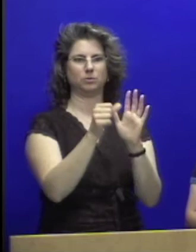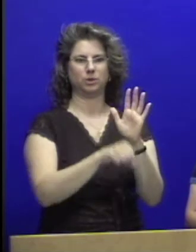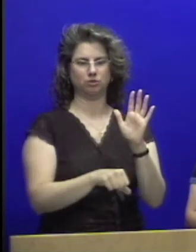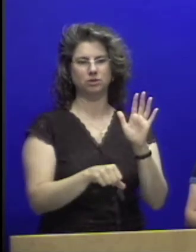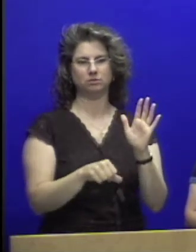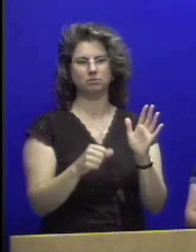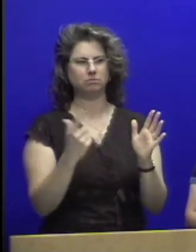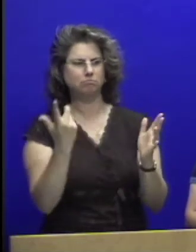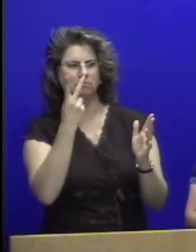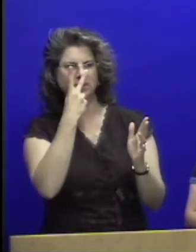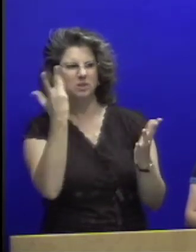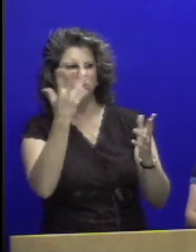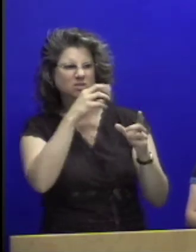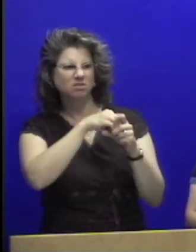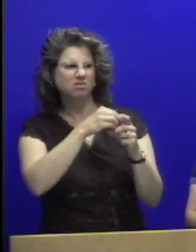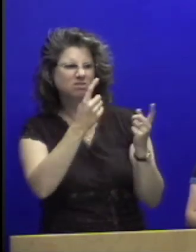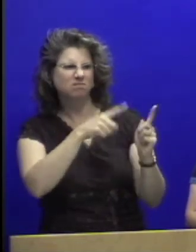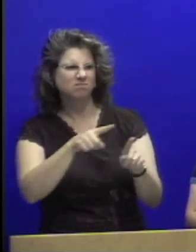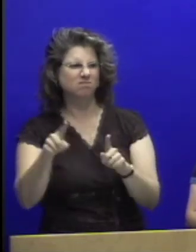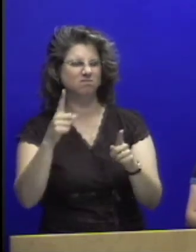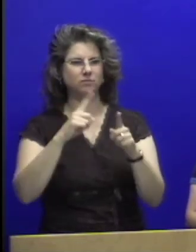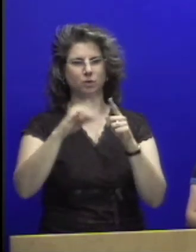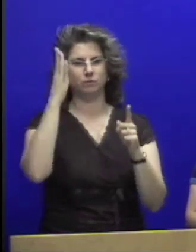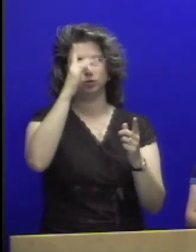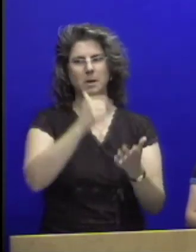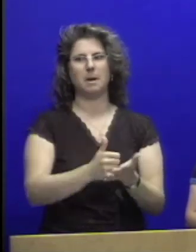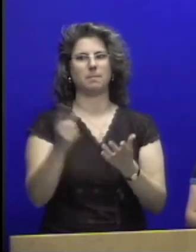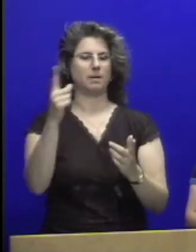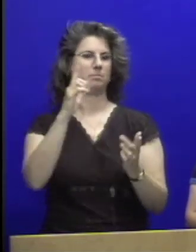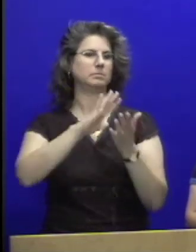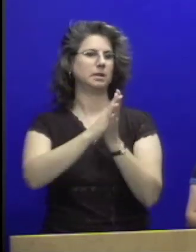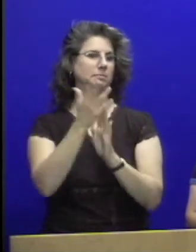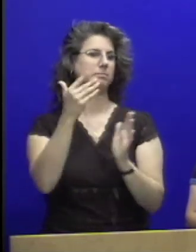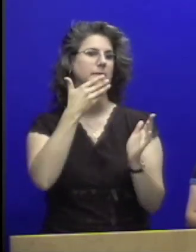what is involved in operations and for the future.